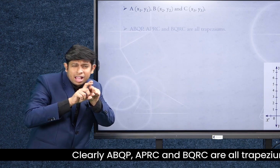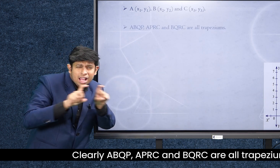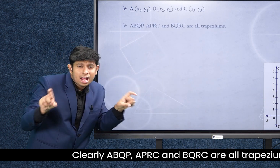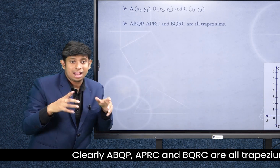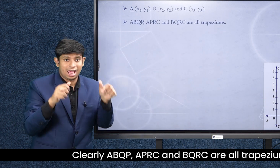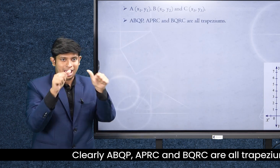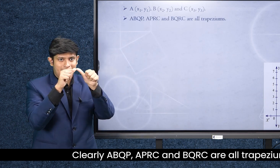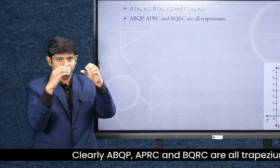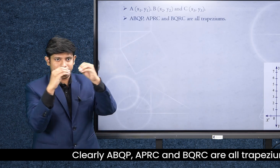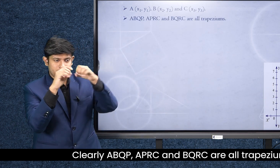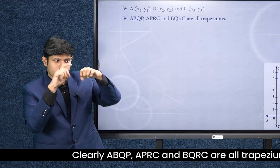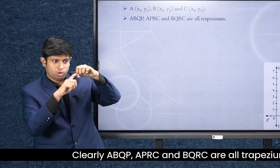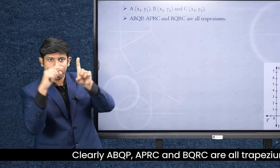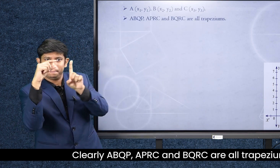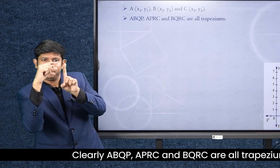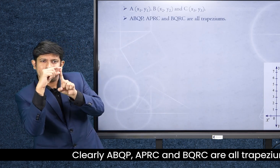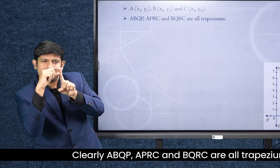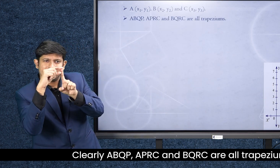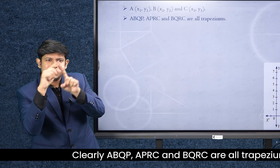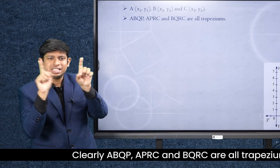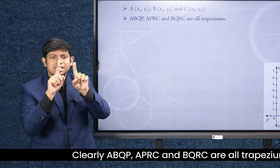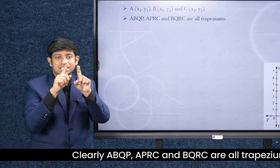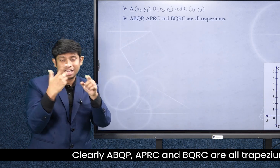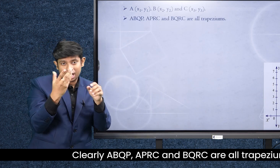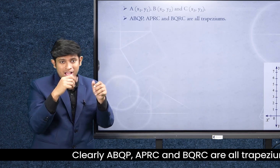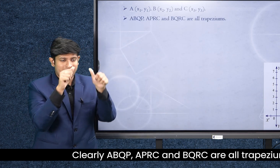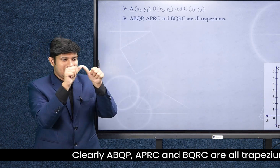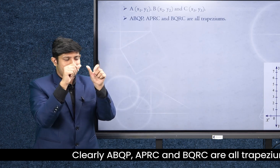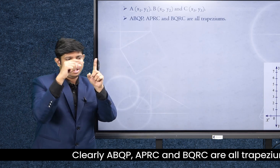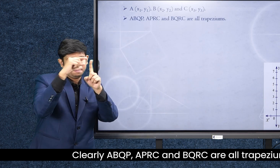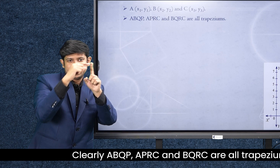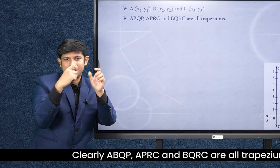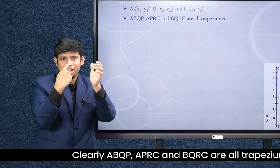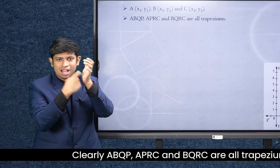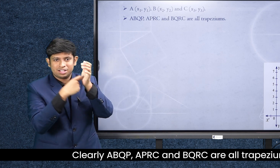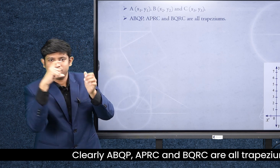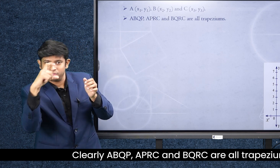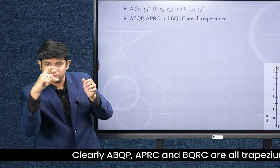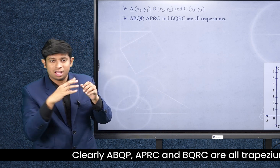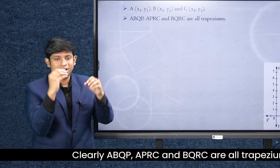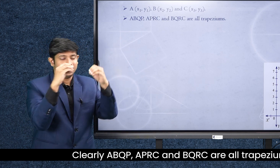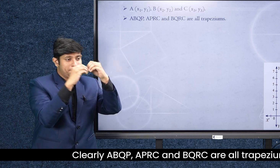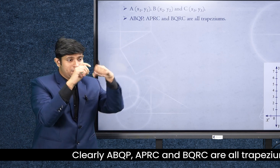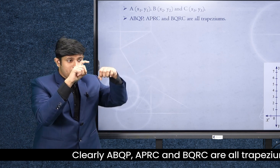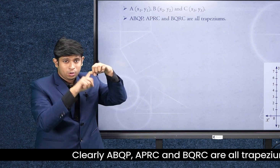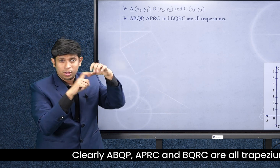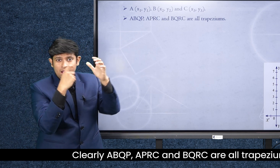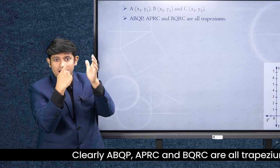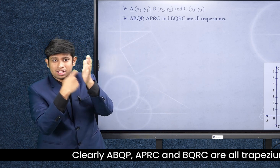Clearly, ABQP, APRC and BQRC are all